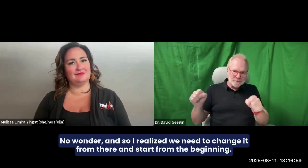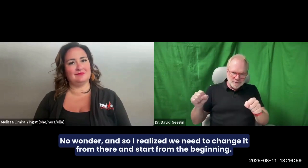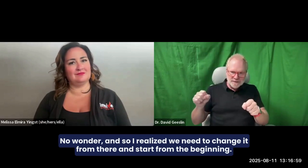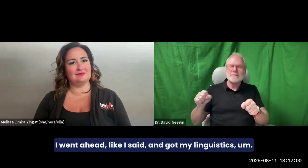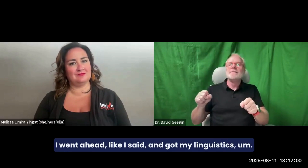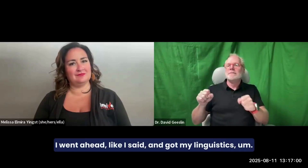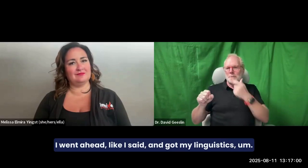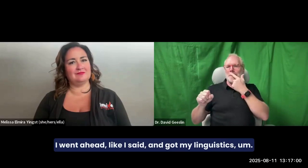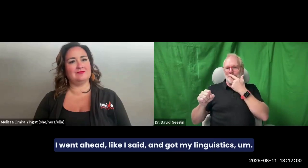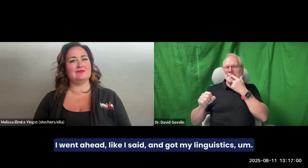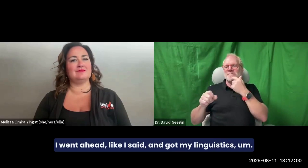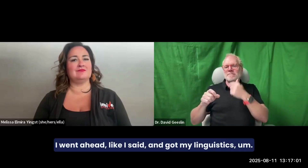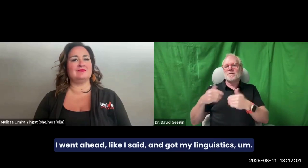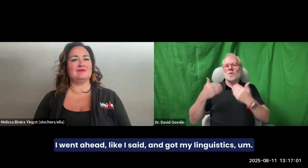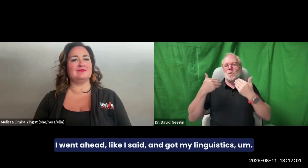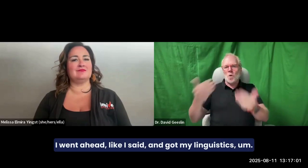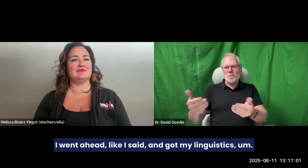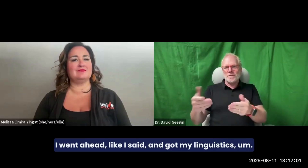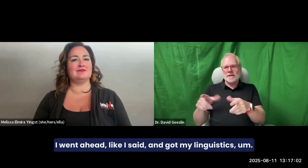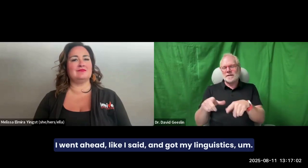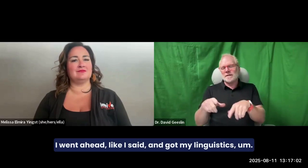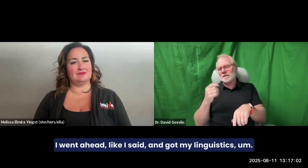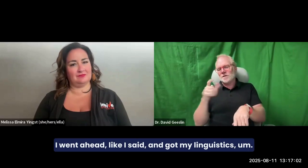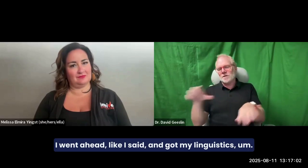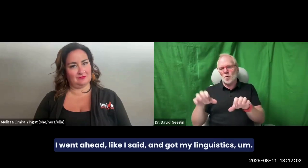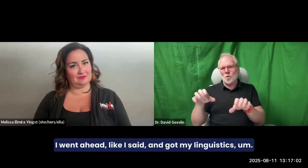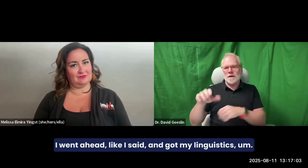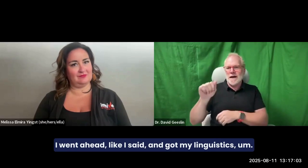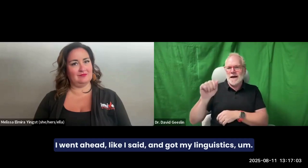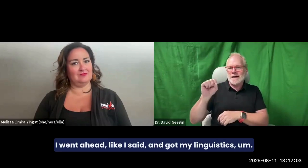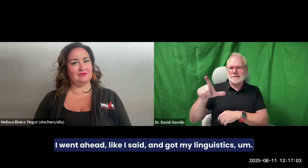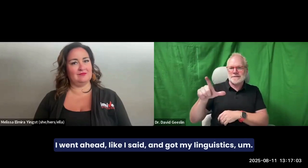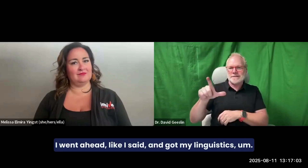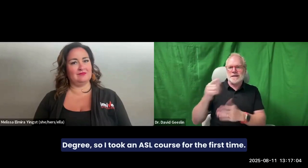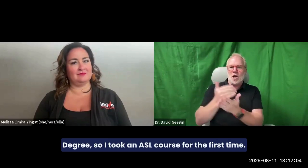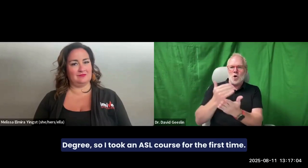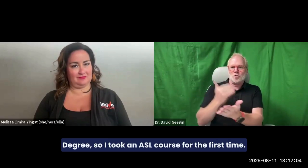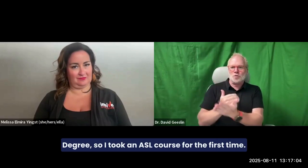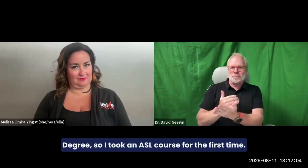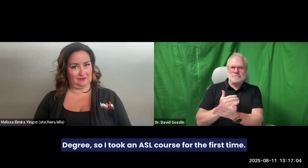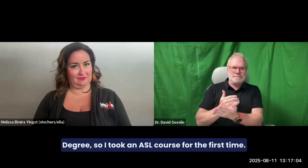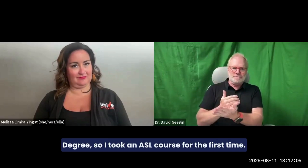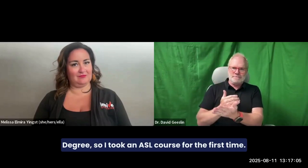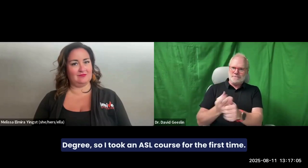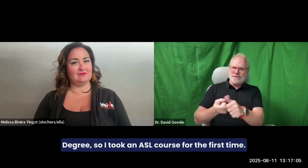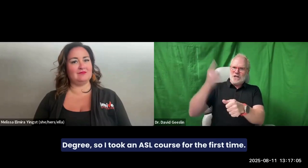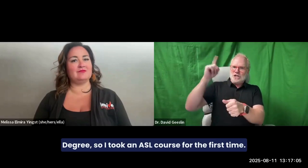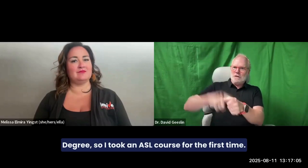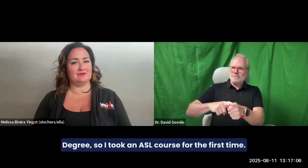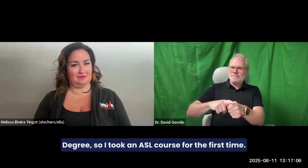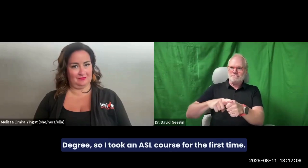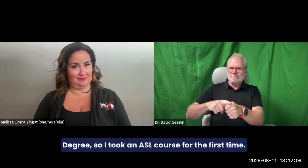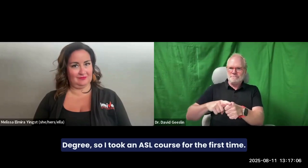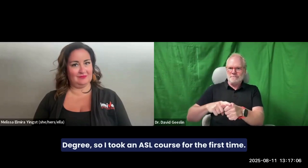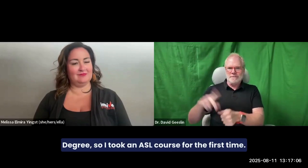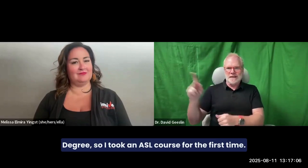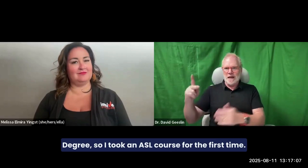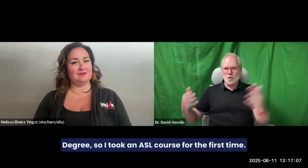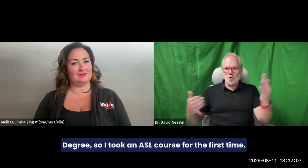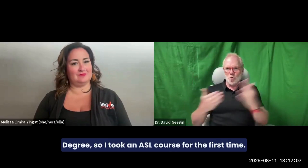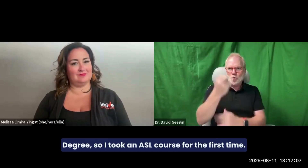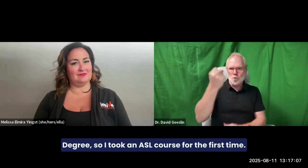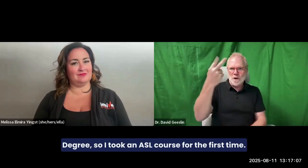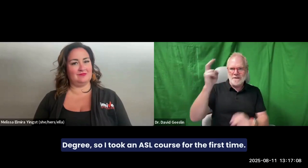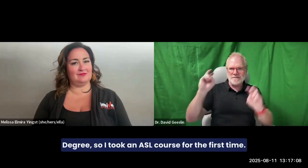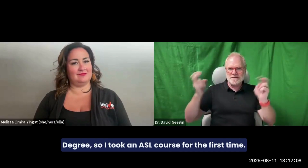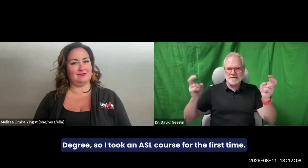beginning. I went ahead, like I said, and got my linguistics um, degree. So I took an ASL course